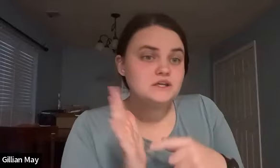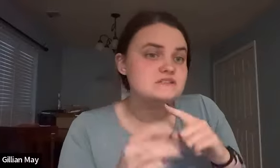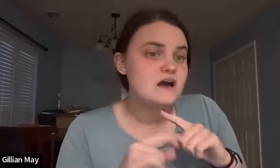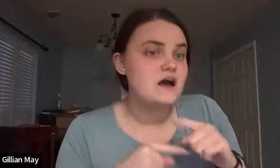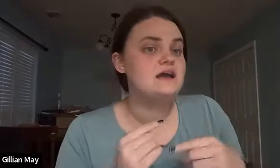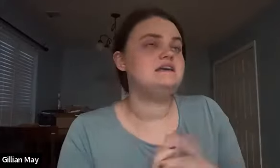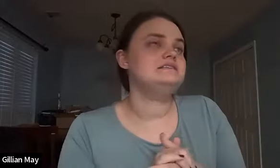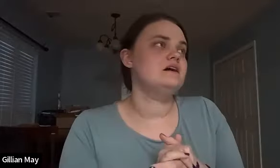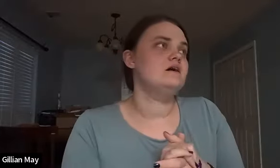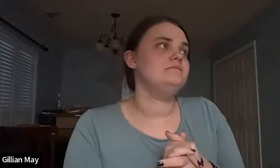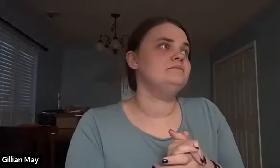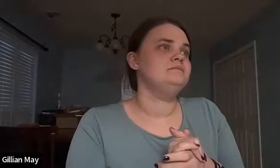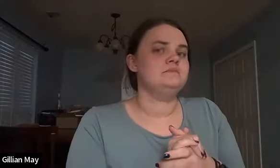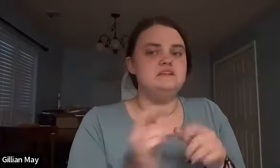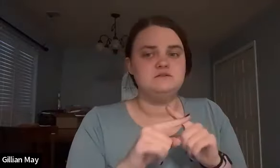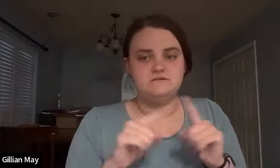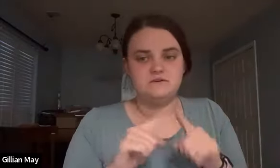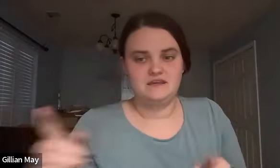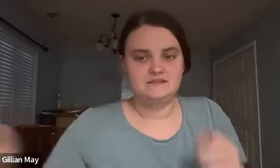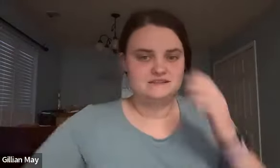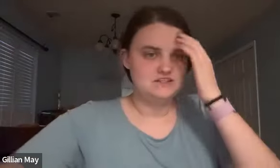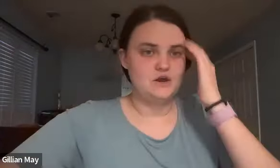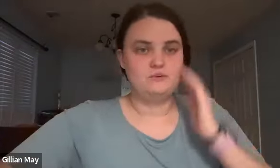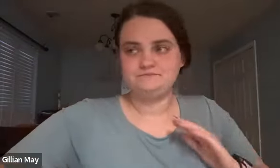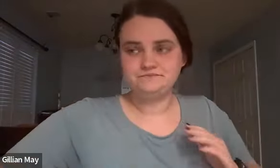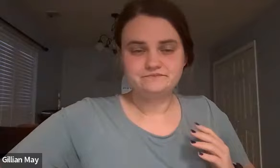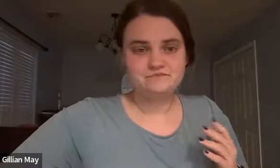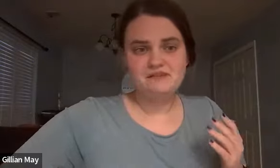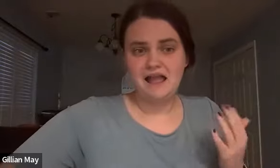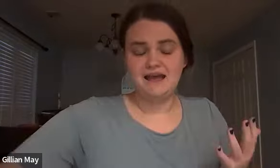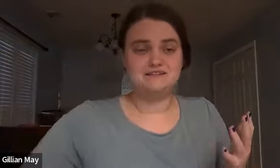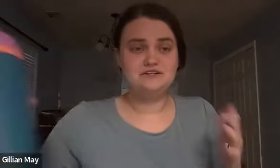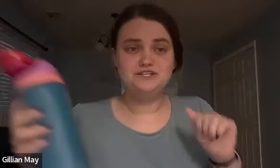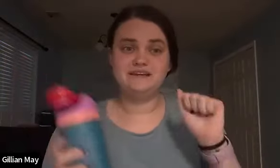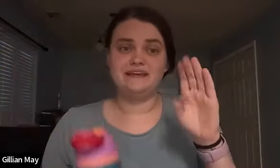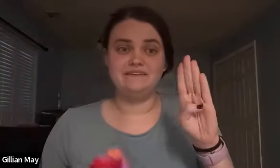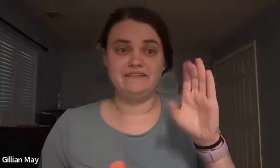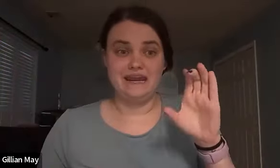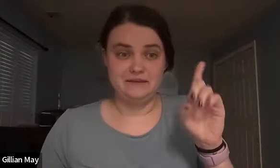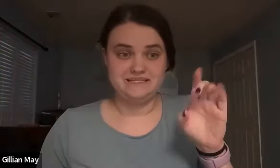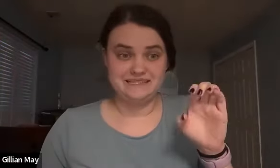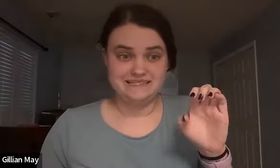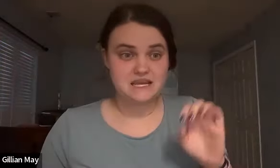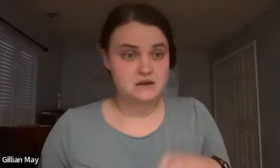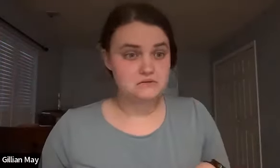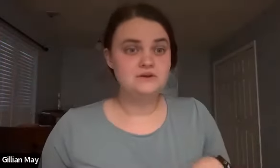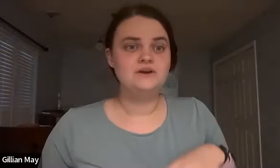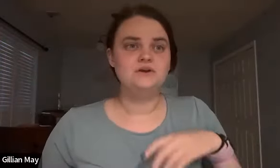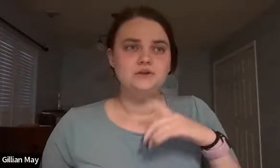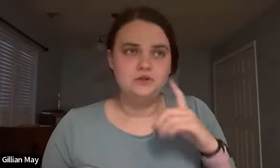you signs, and doing different things. So as long as you can get like that ABCs down, you